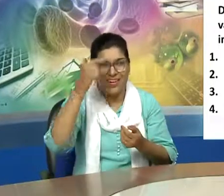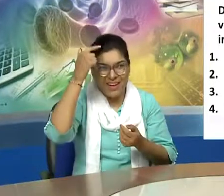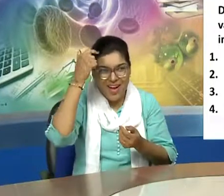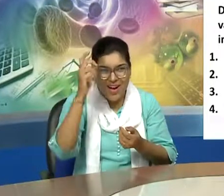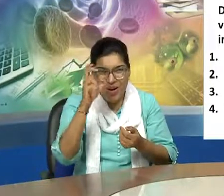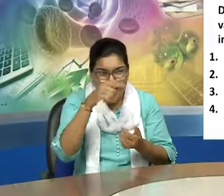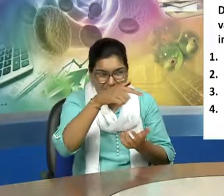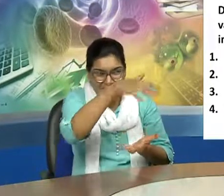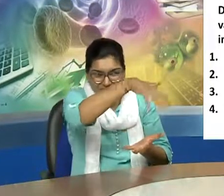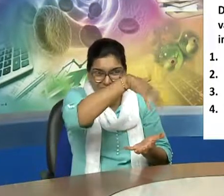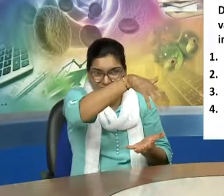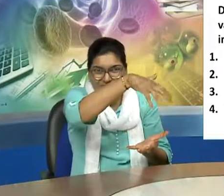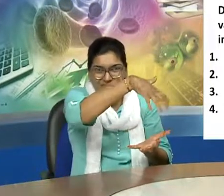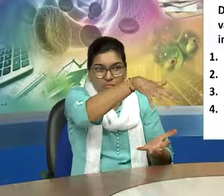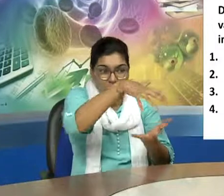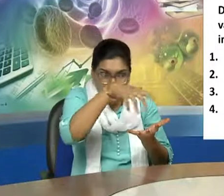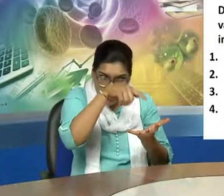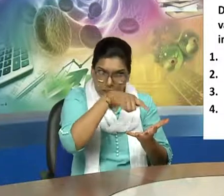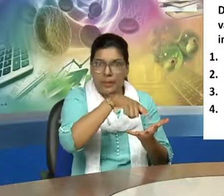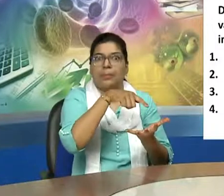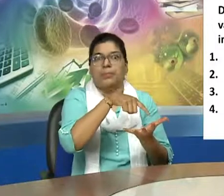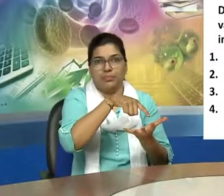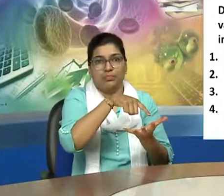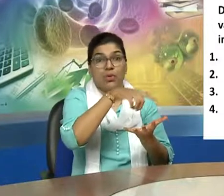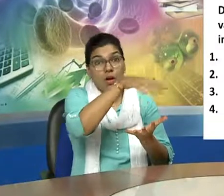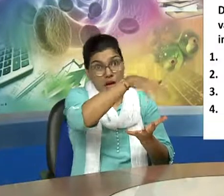due to rapid industrialization,